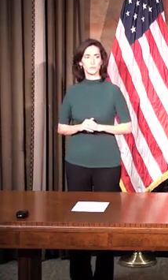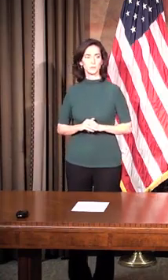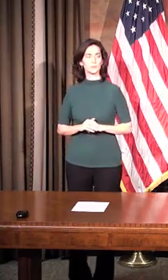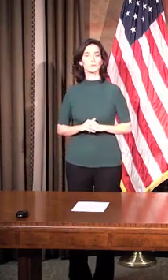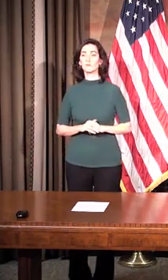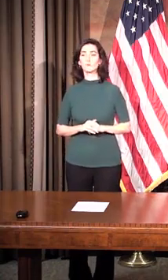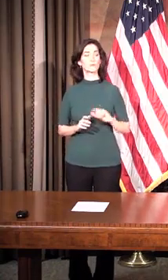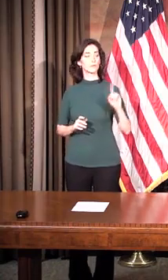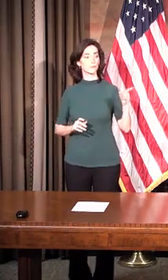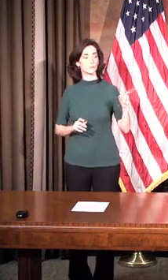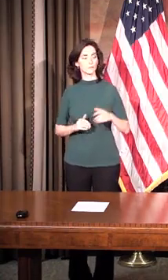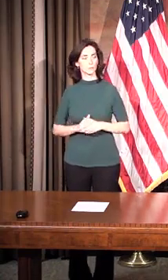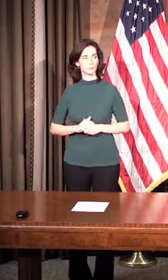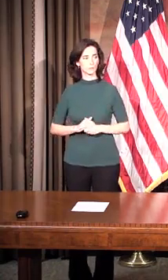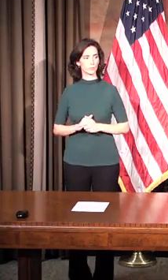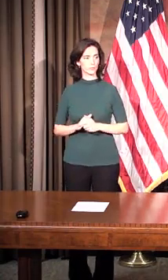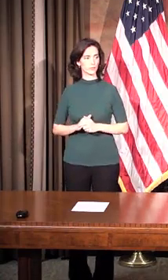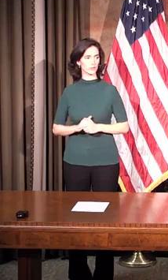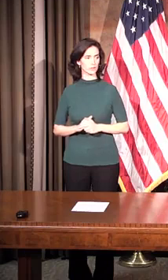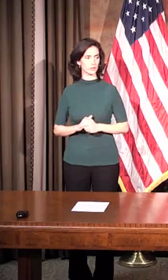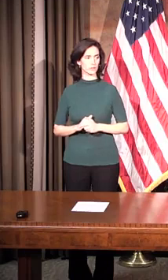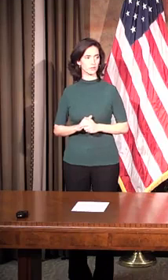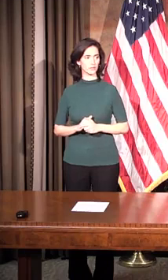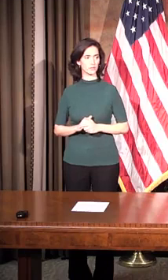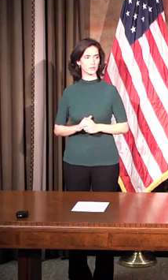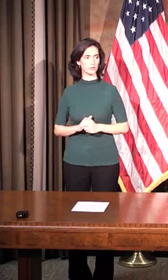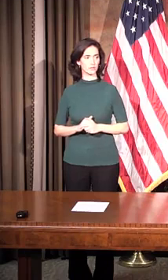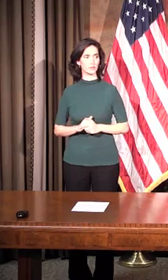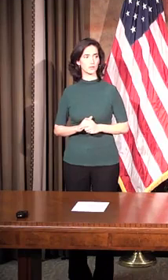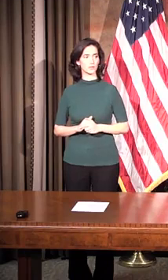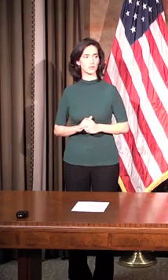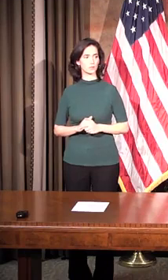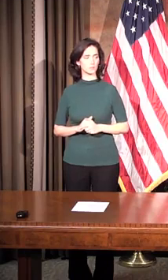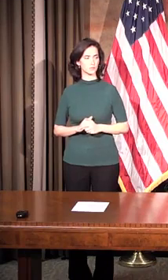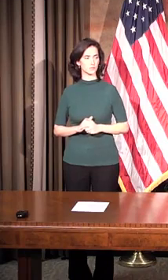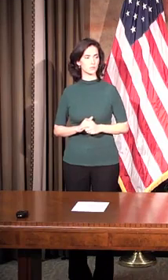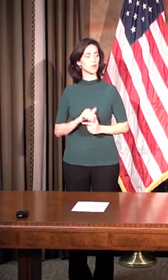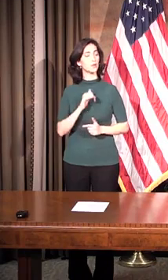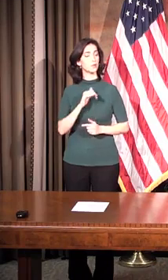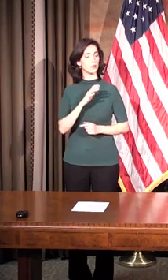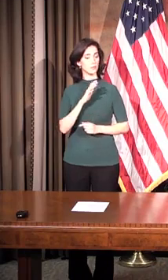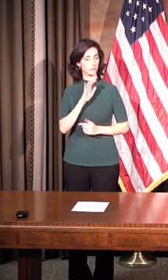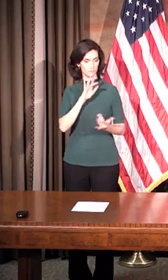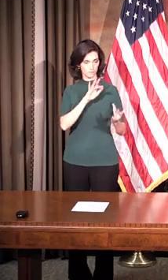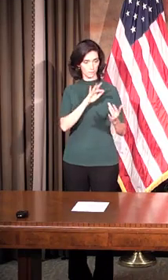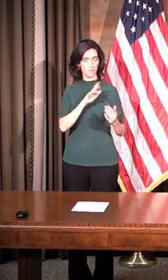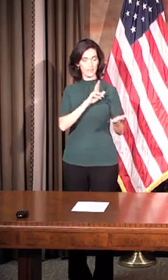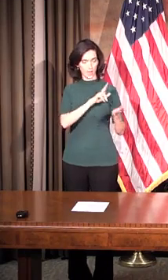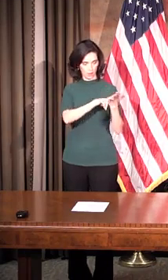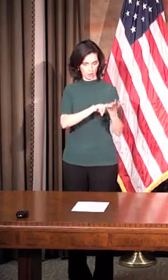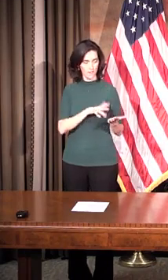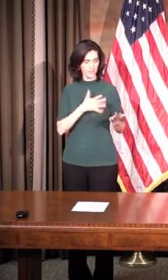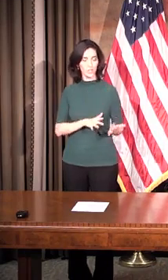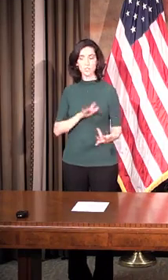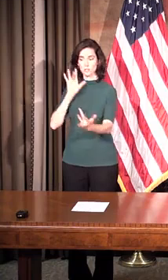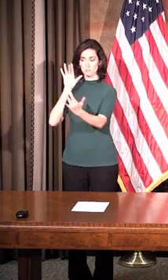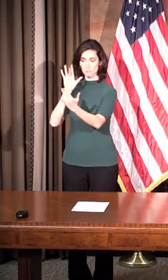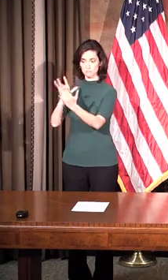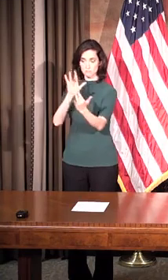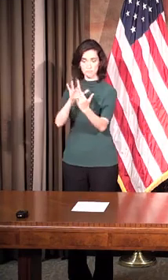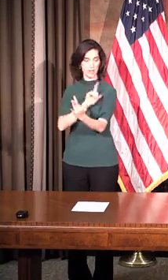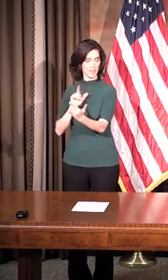Yes, sir. You reached out to legislative leaders, specifically Clay Scheck-Snyder, since this petition happened, and do you plan to do